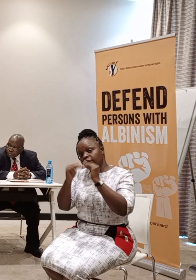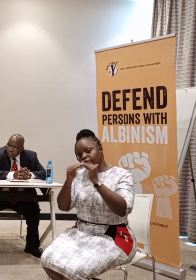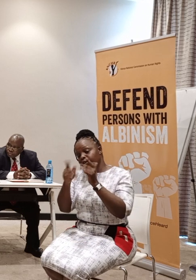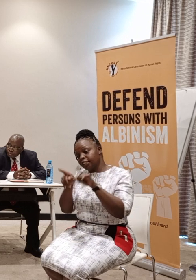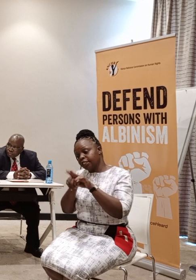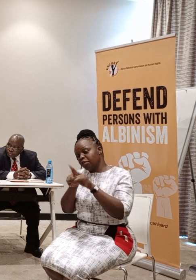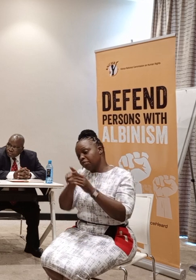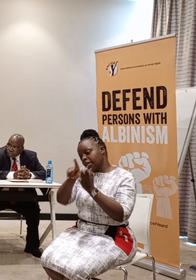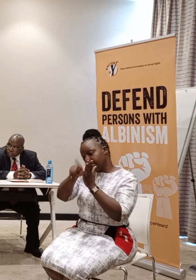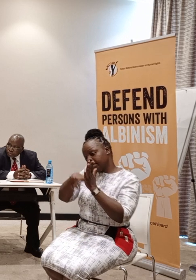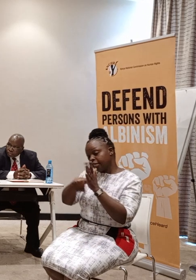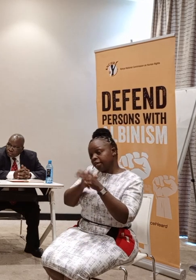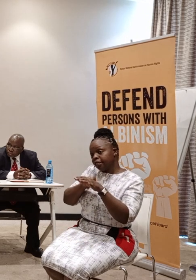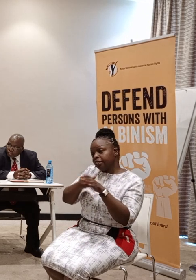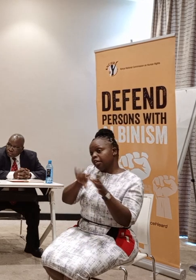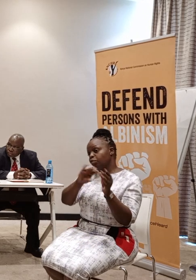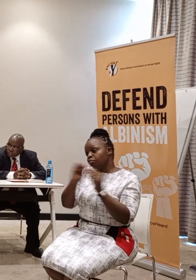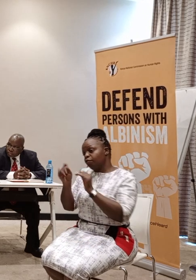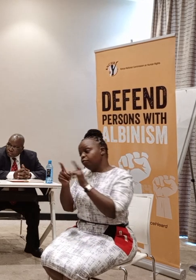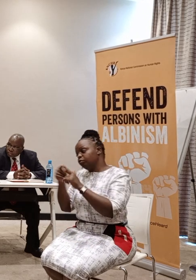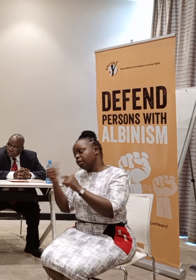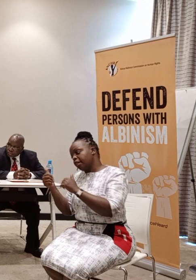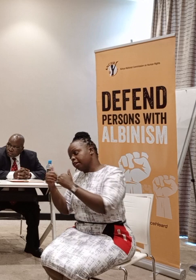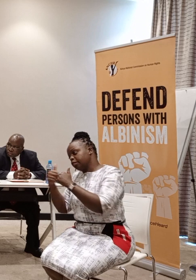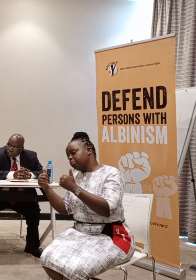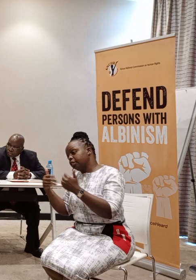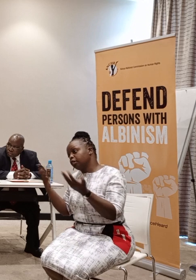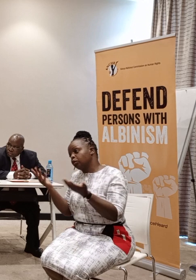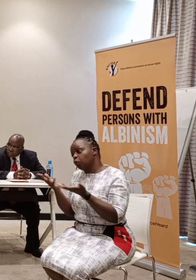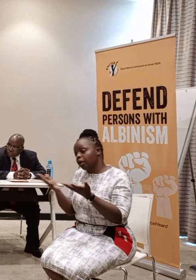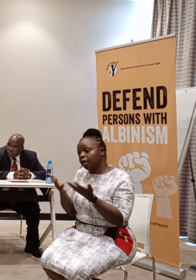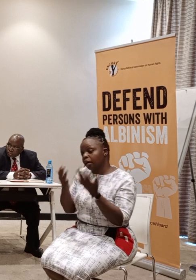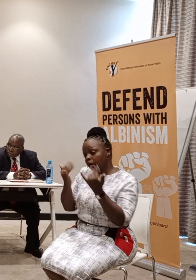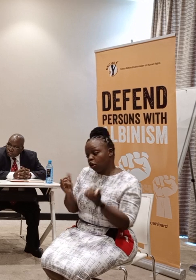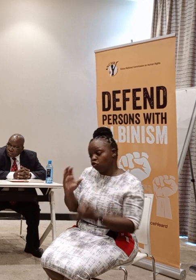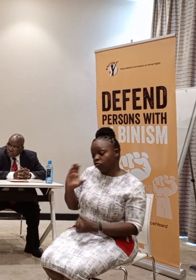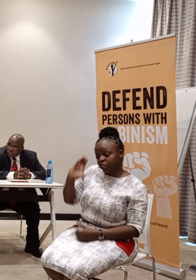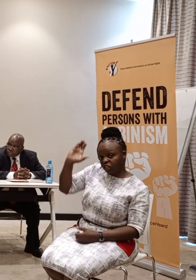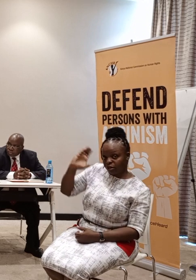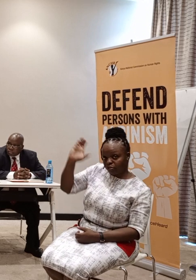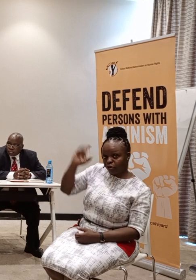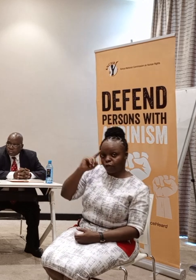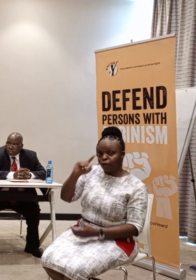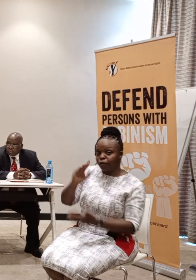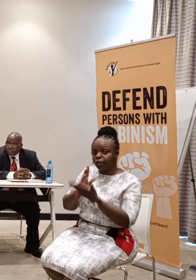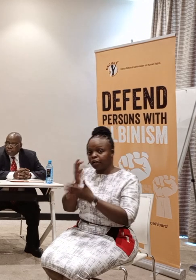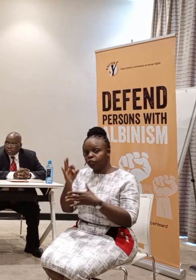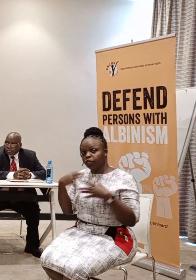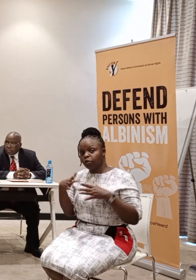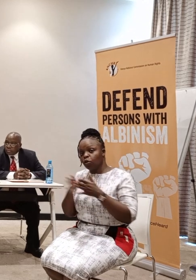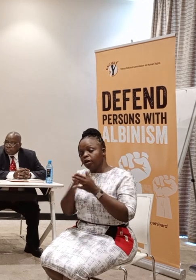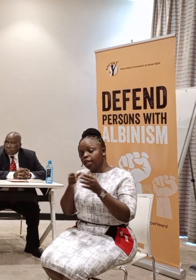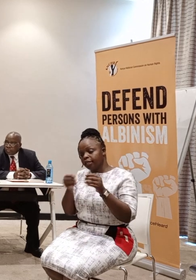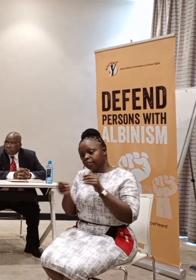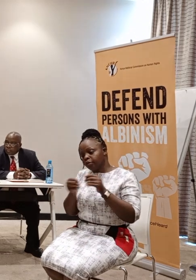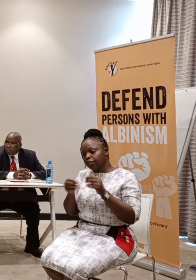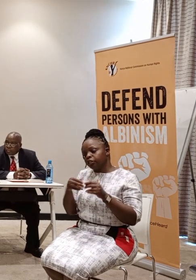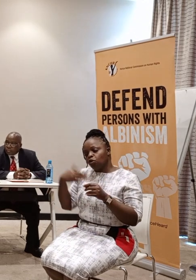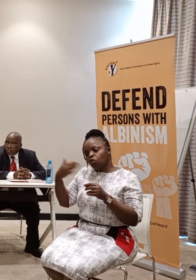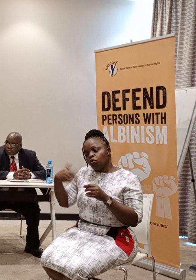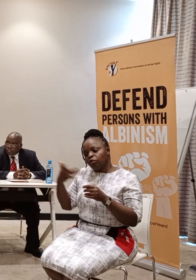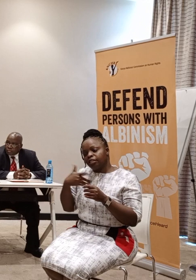after transiting to this other space where now we champion for the rights of persons with disabilities. So I keep on